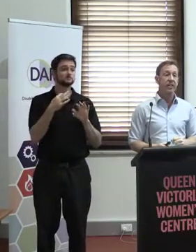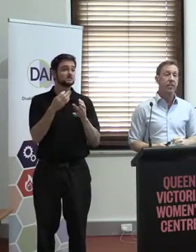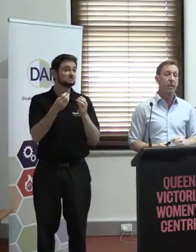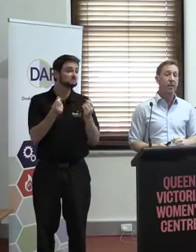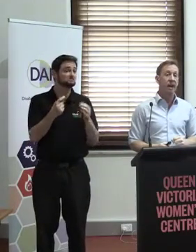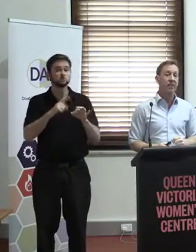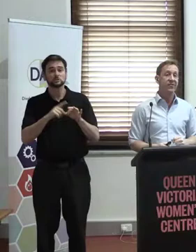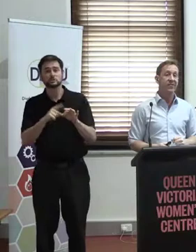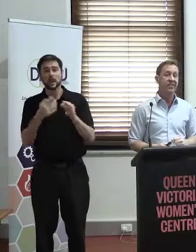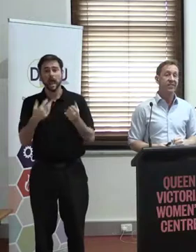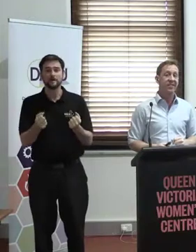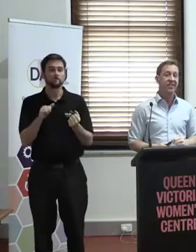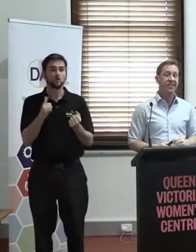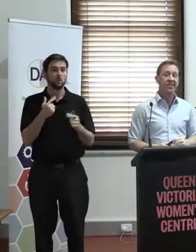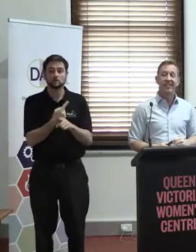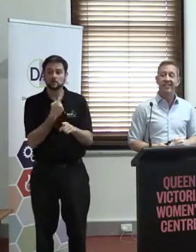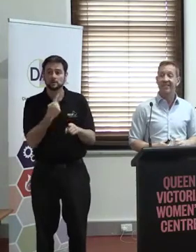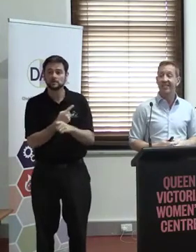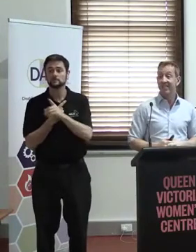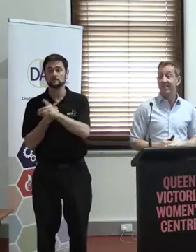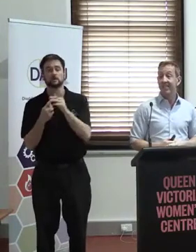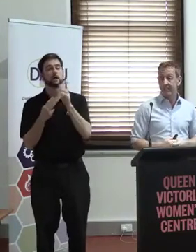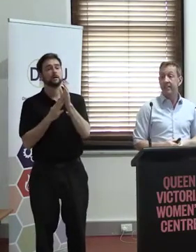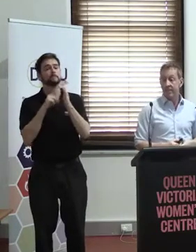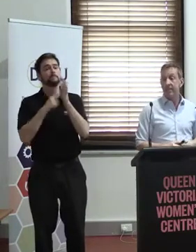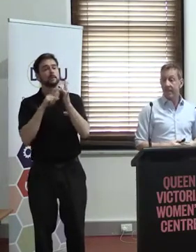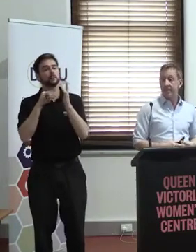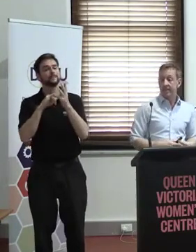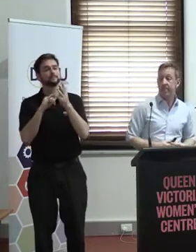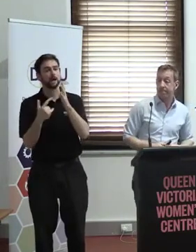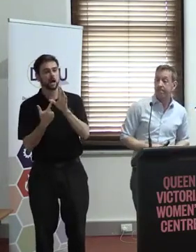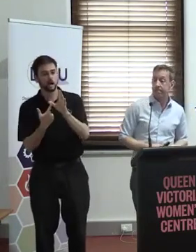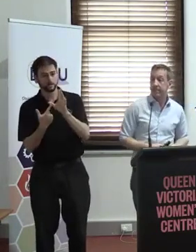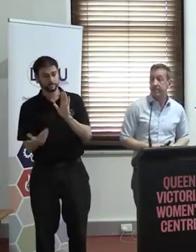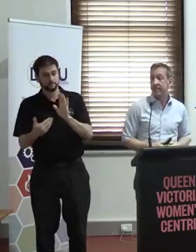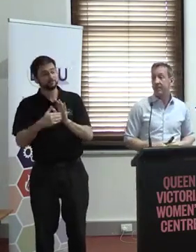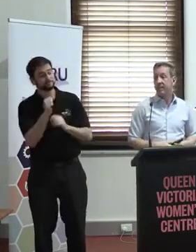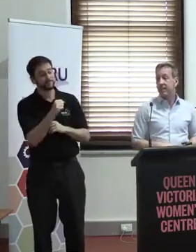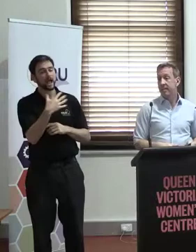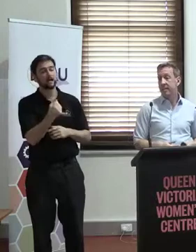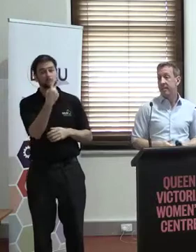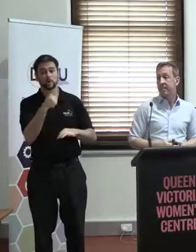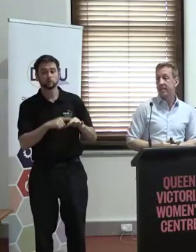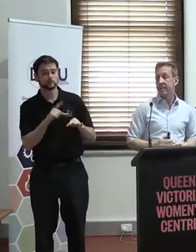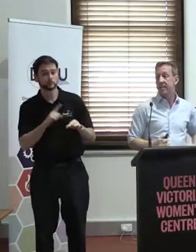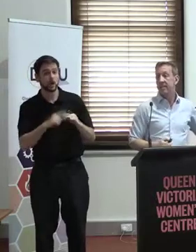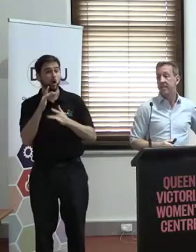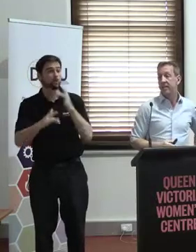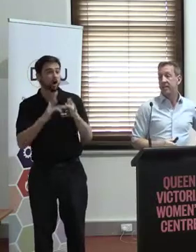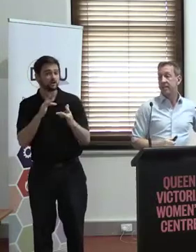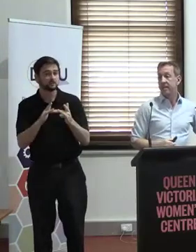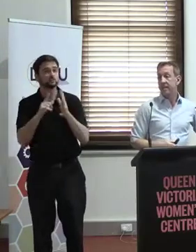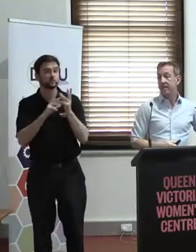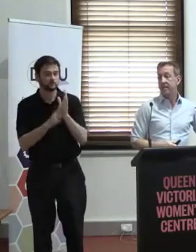data collection that people have. We had one question from someone online, and they said, can we collect data